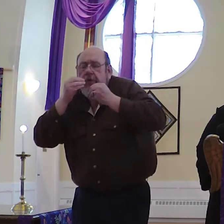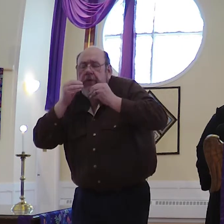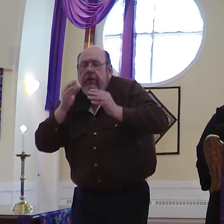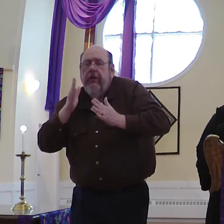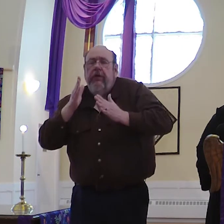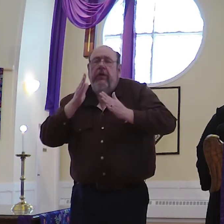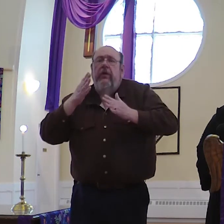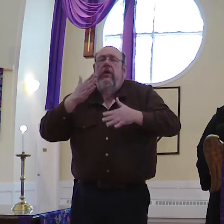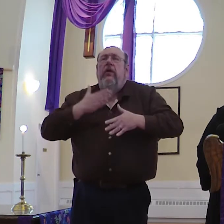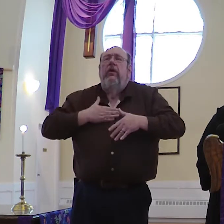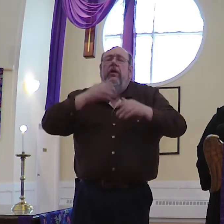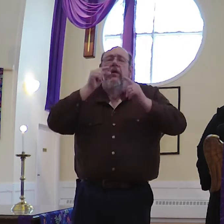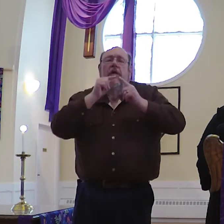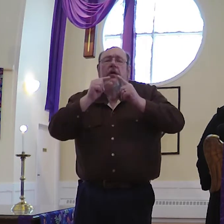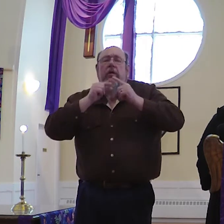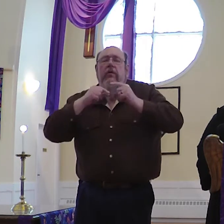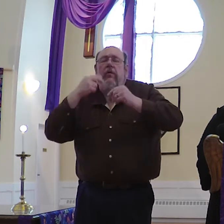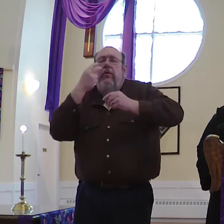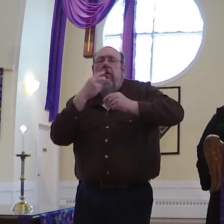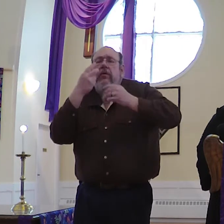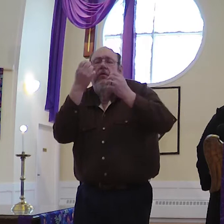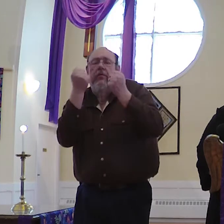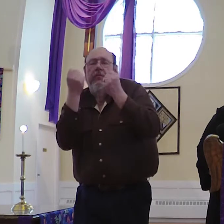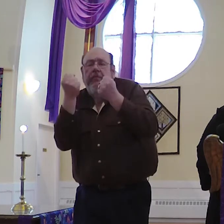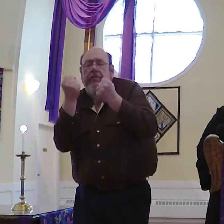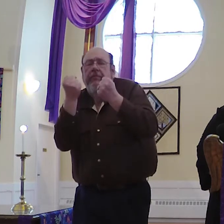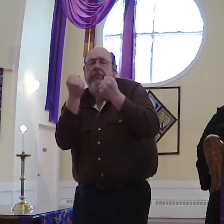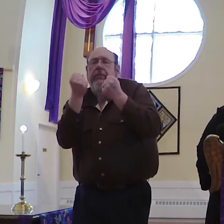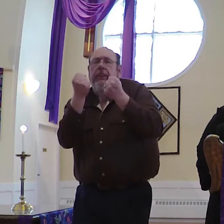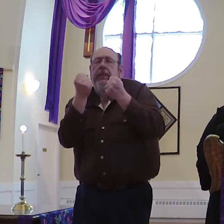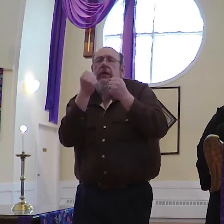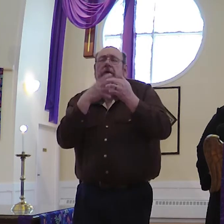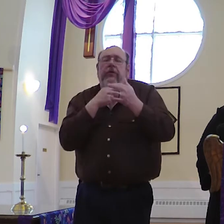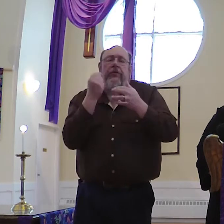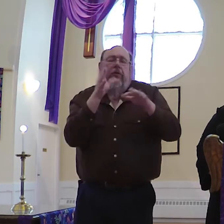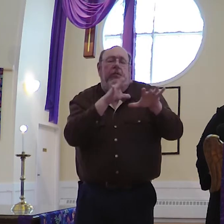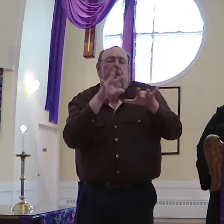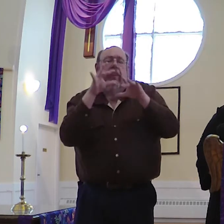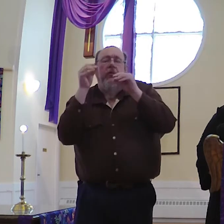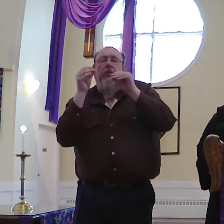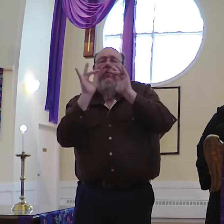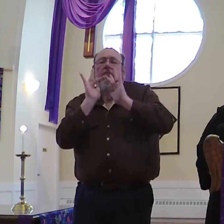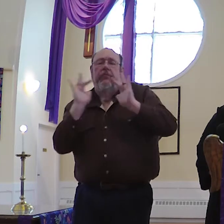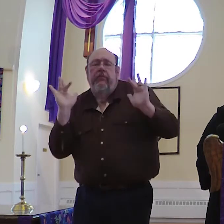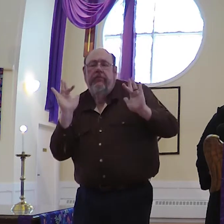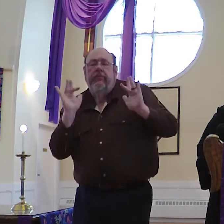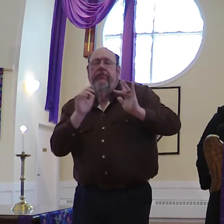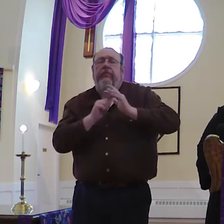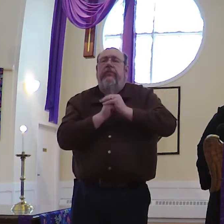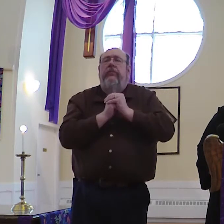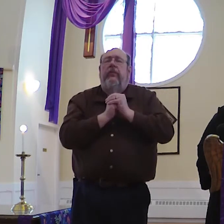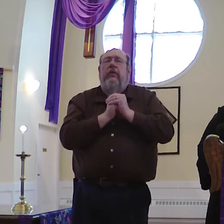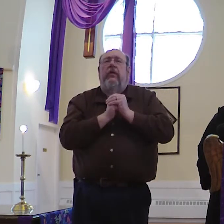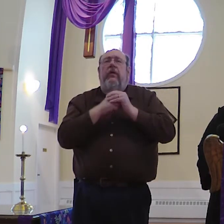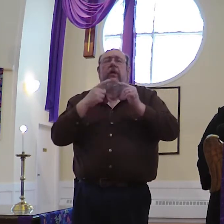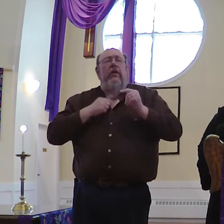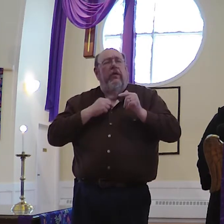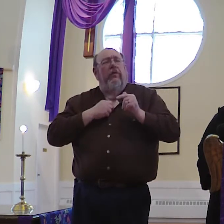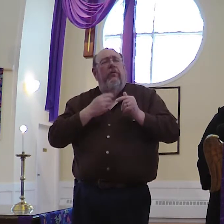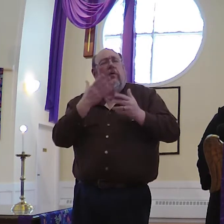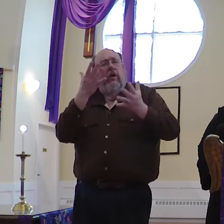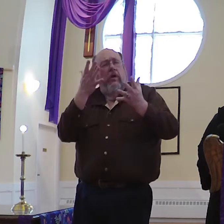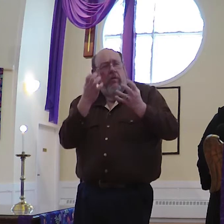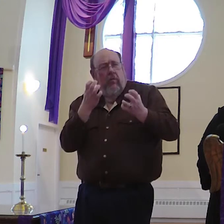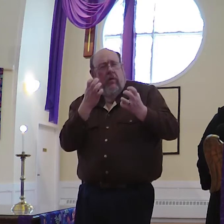my word that comes from my mouth. It does not return to me empty. Instead, it does what I want